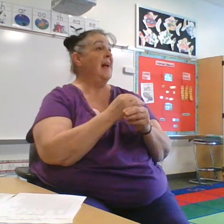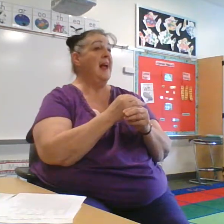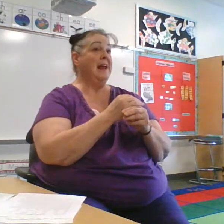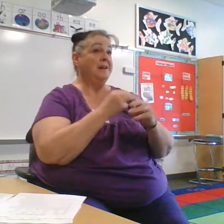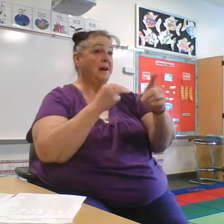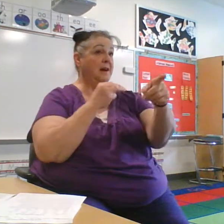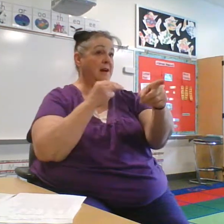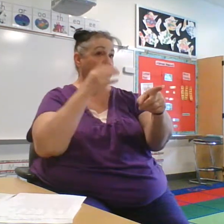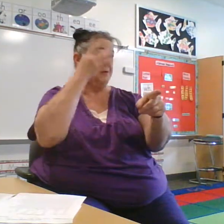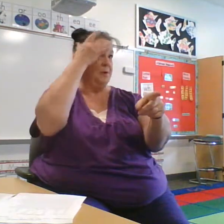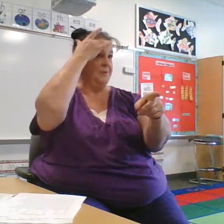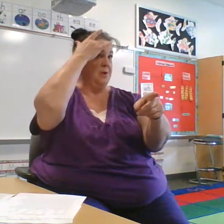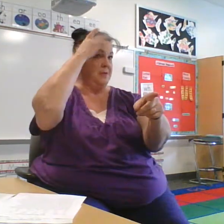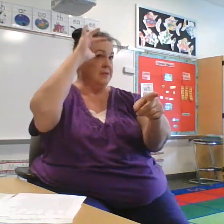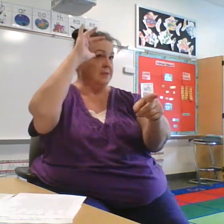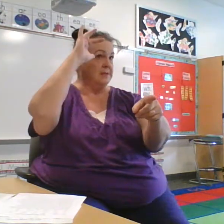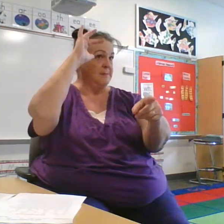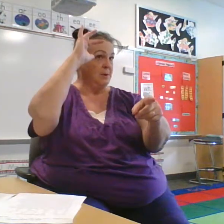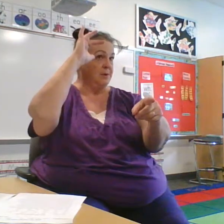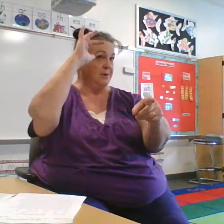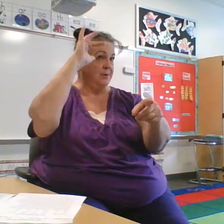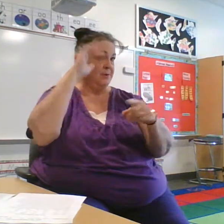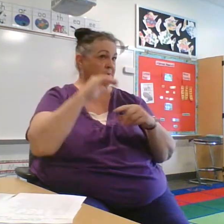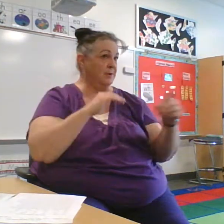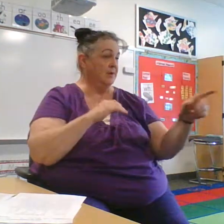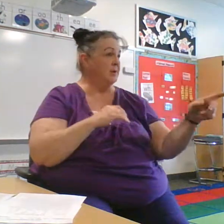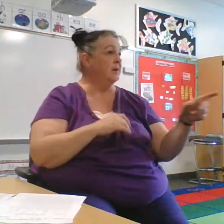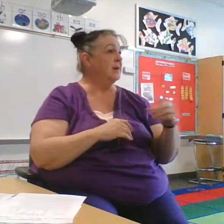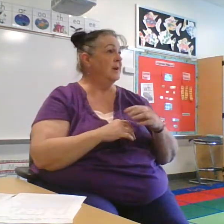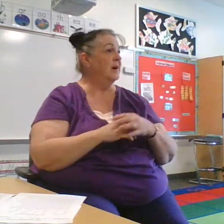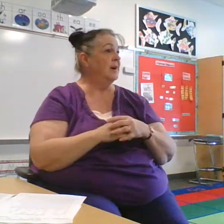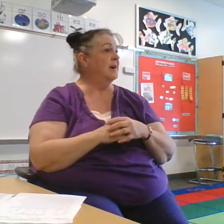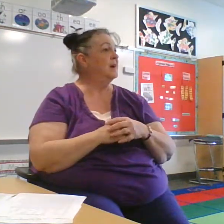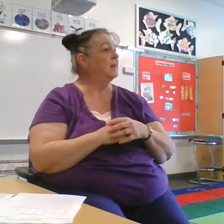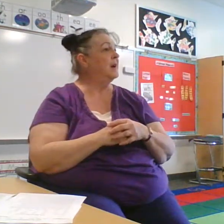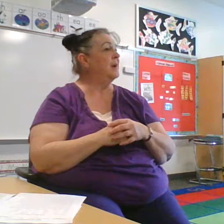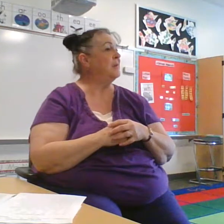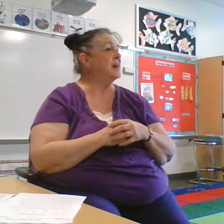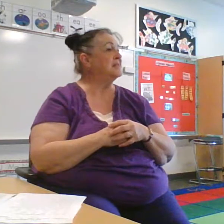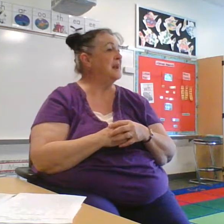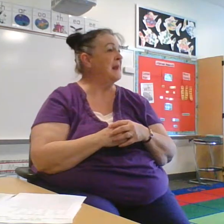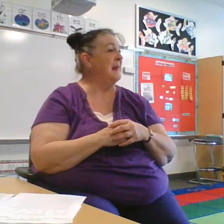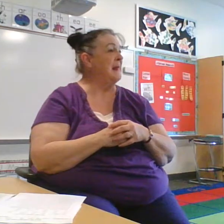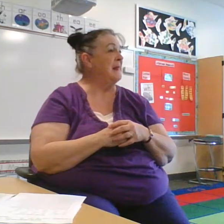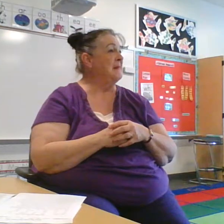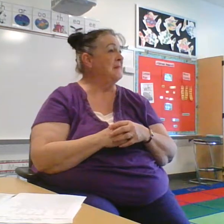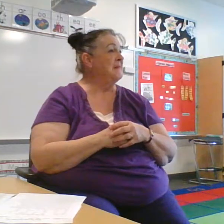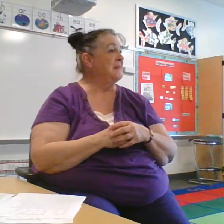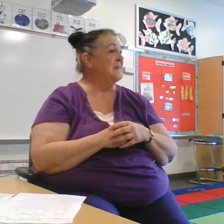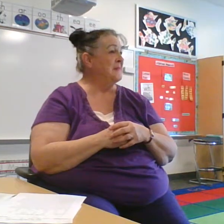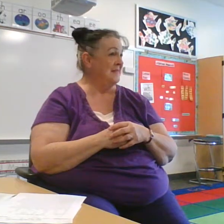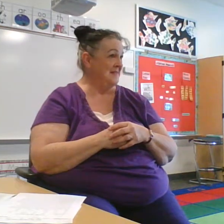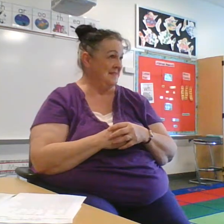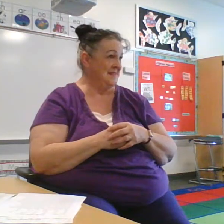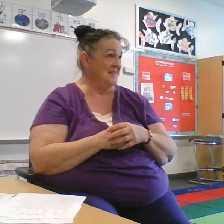And I don't know if you know, this is SMART. Smart. Uh-huh. Okay, what did I say? That means Then Joey you- is very smart